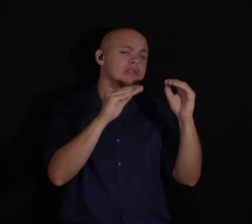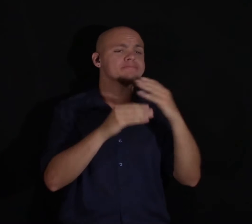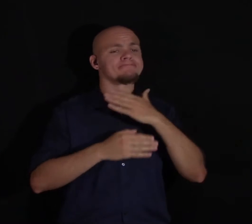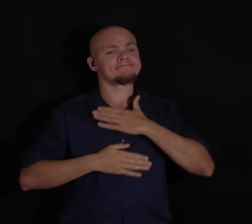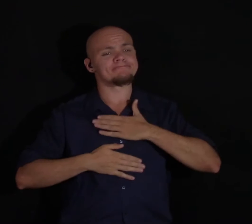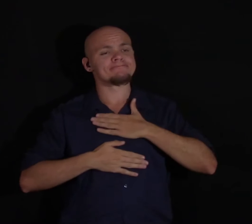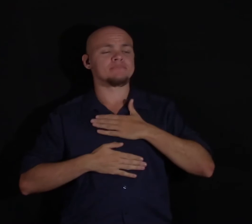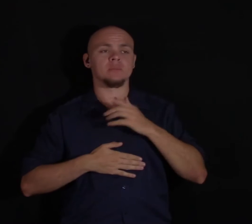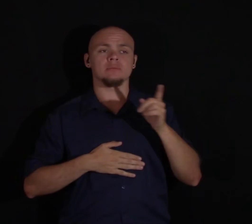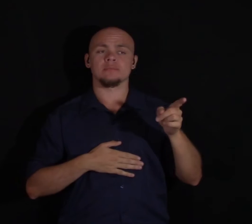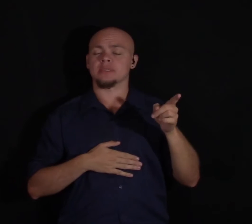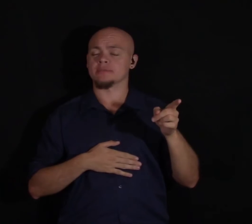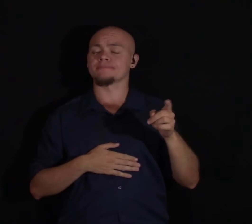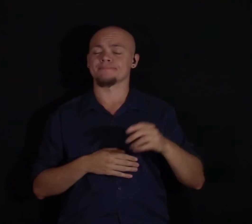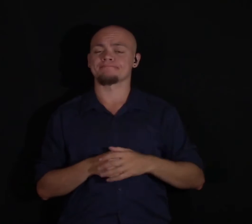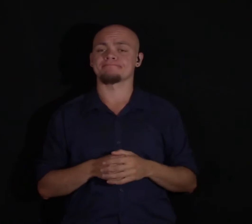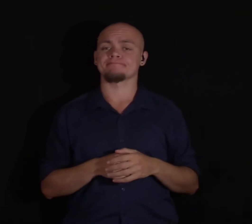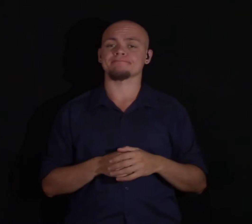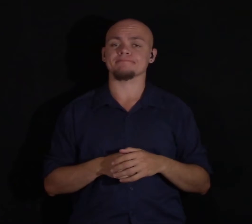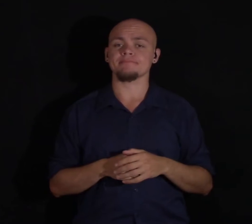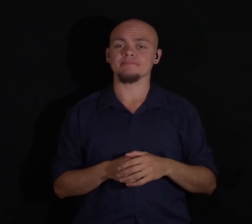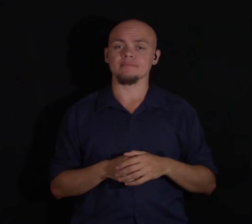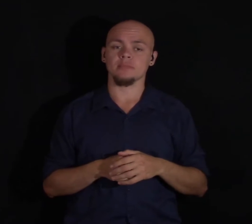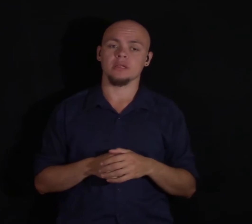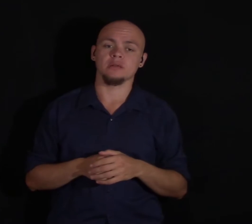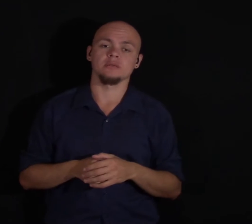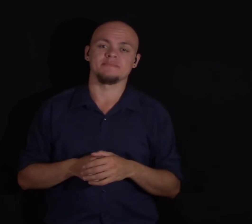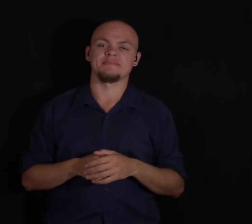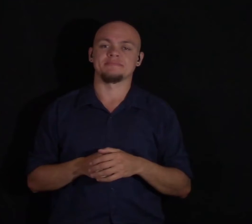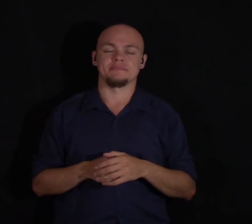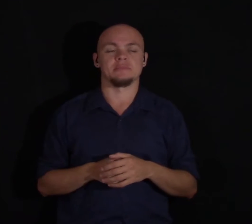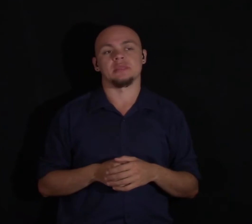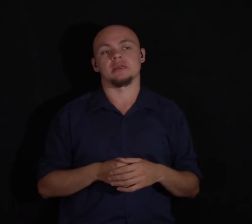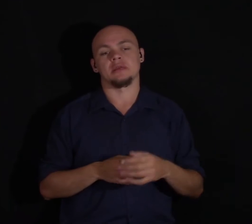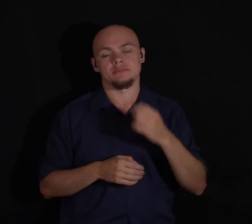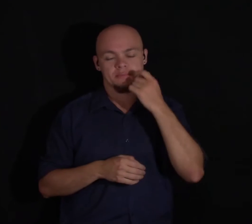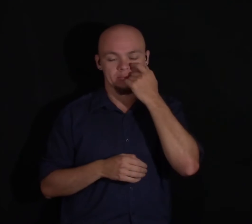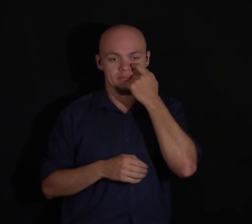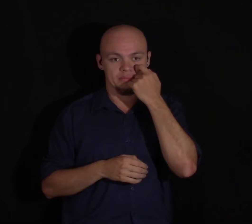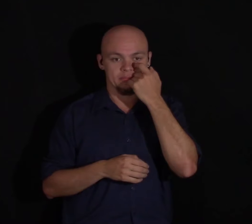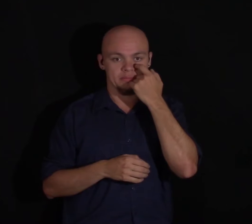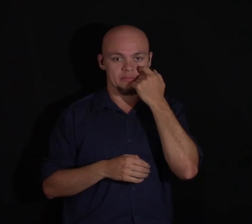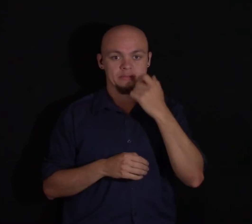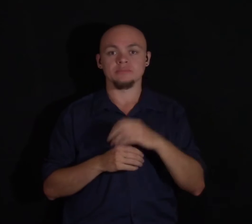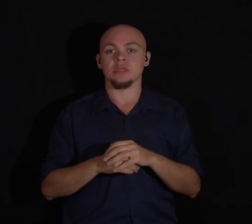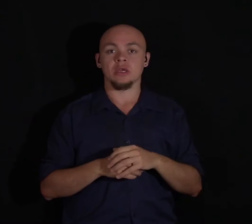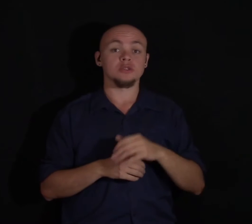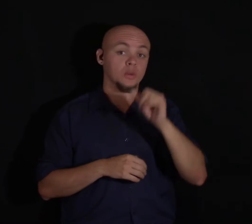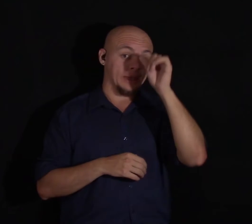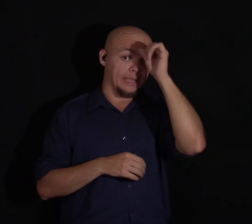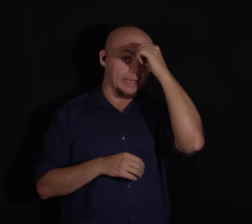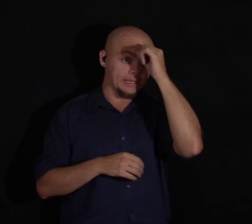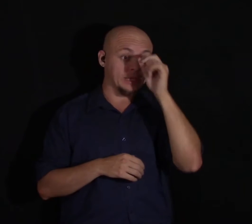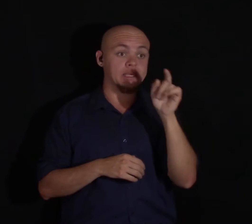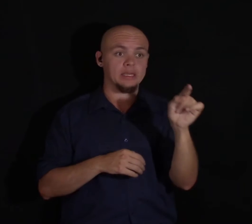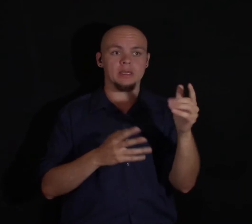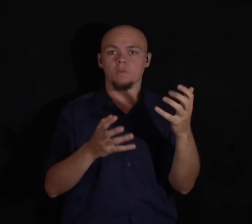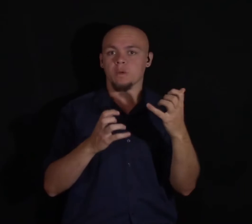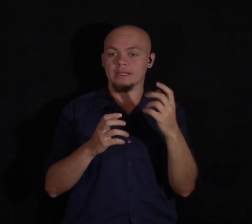was also pursuing an object he had long had in view. His design was to visit India, in the belief that he had in his knowledge